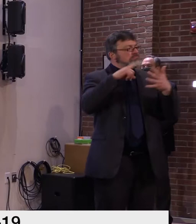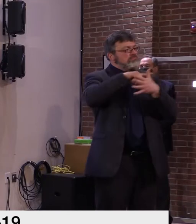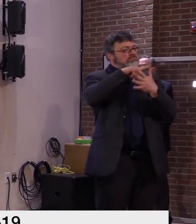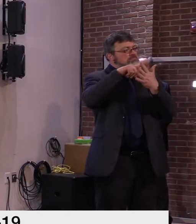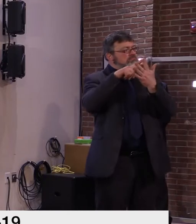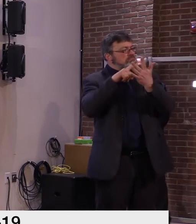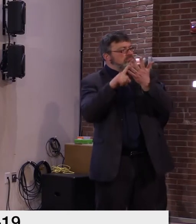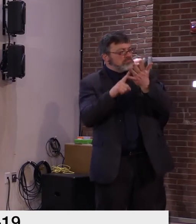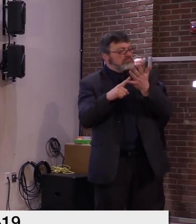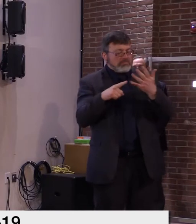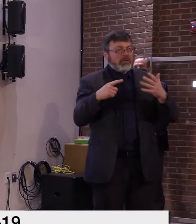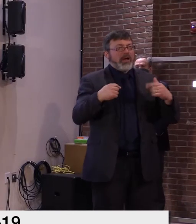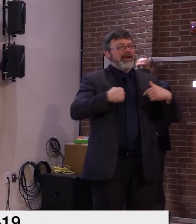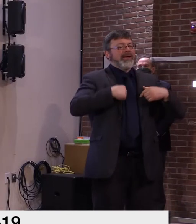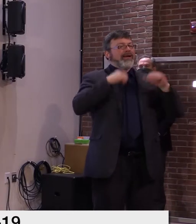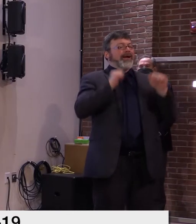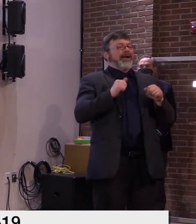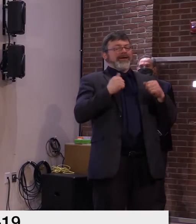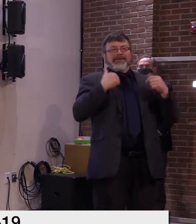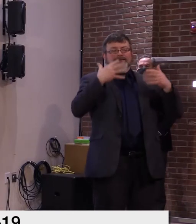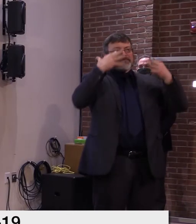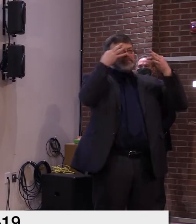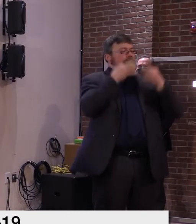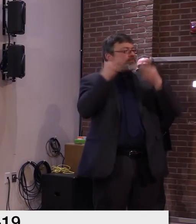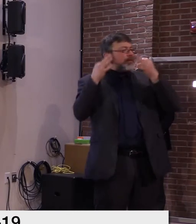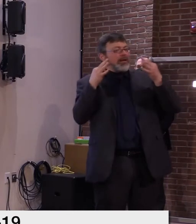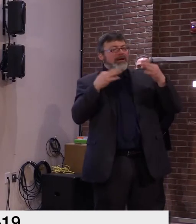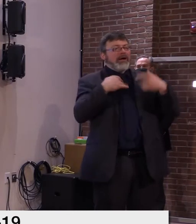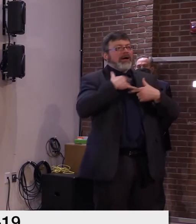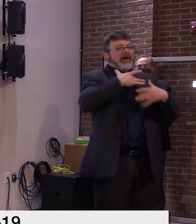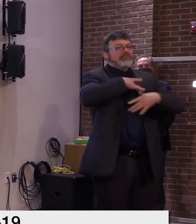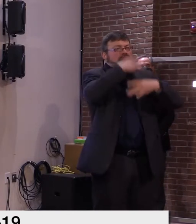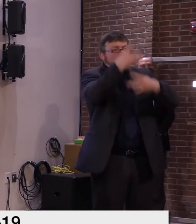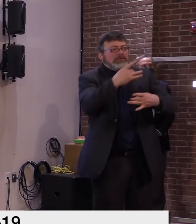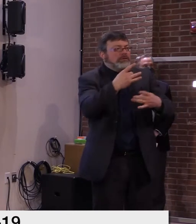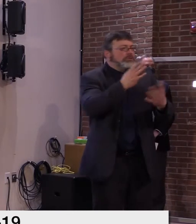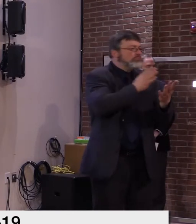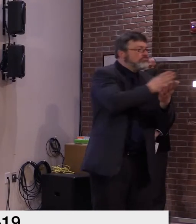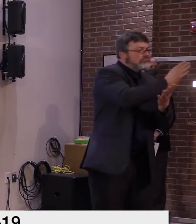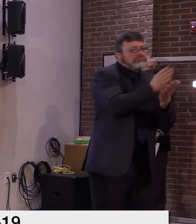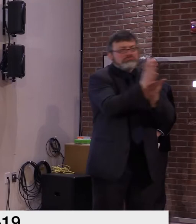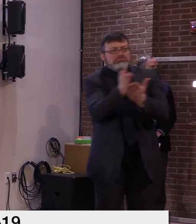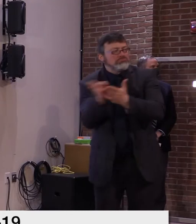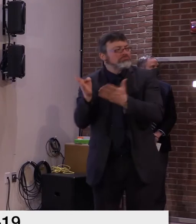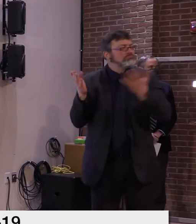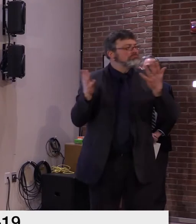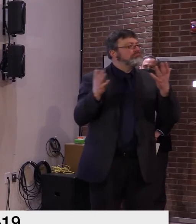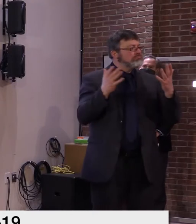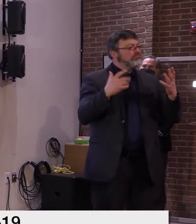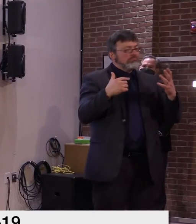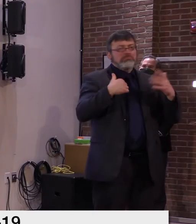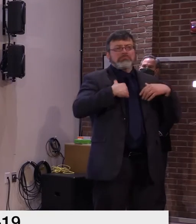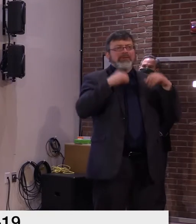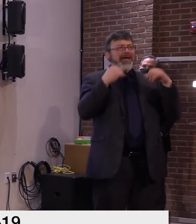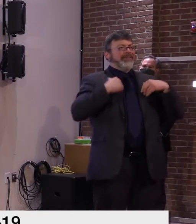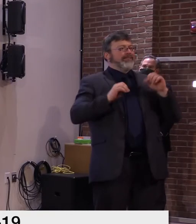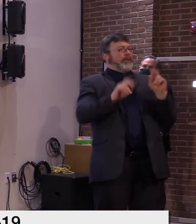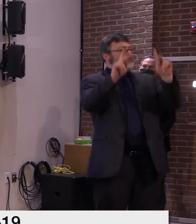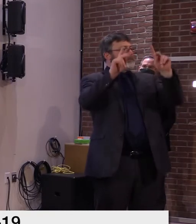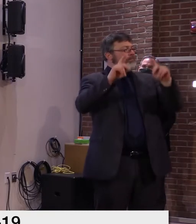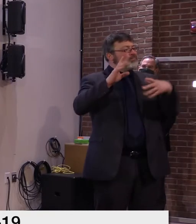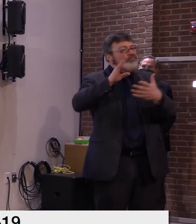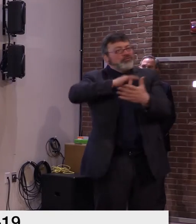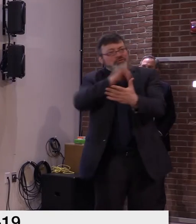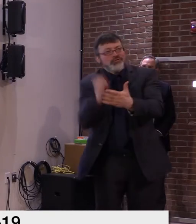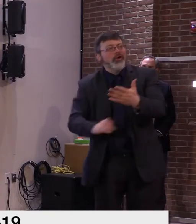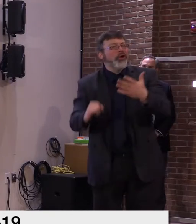teachers, youth workers, mentors, opportunities for creative enrichment and expression, healthy meals, daily physical activity, and